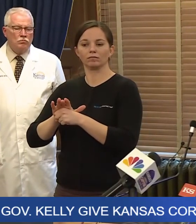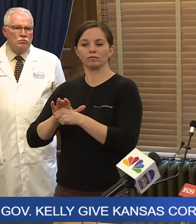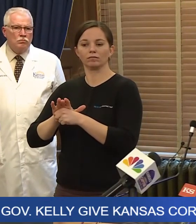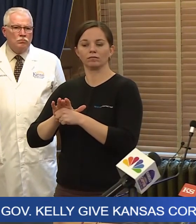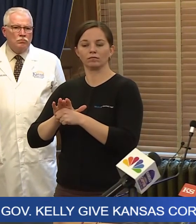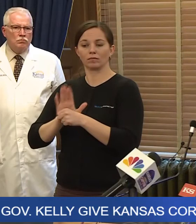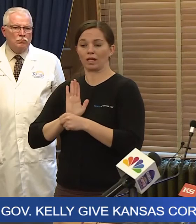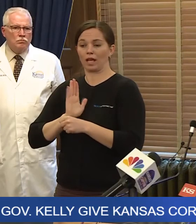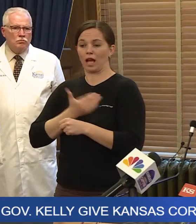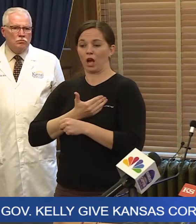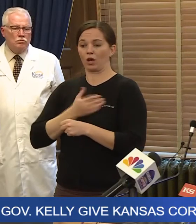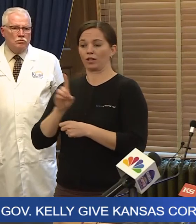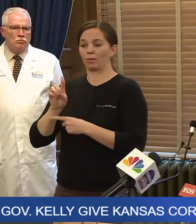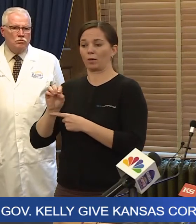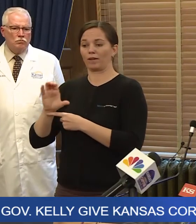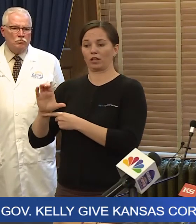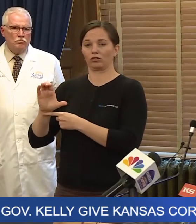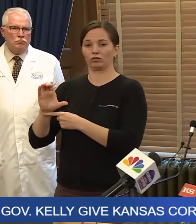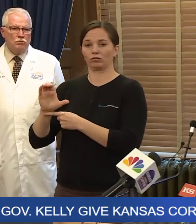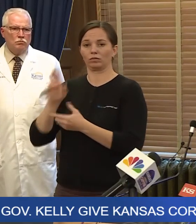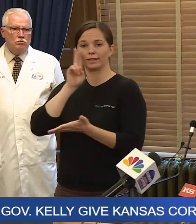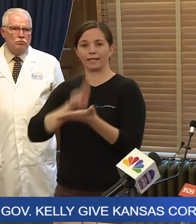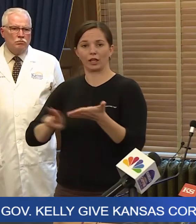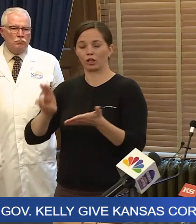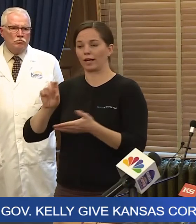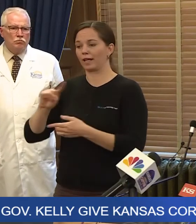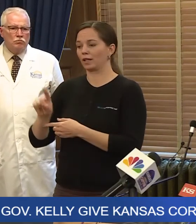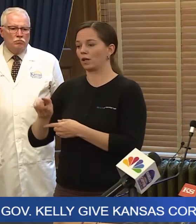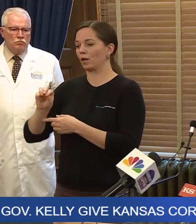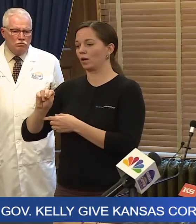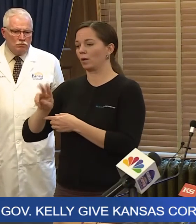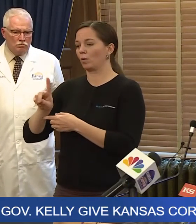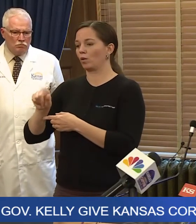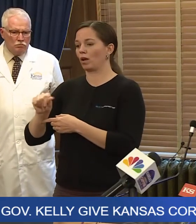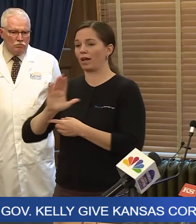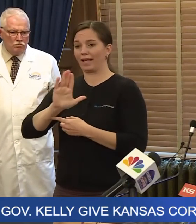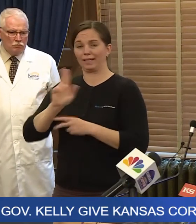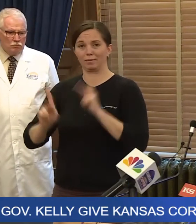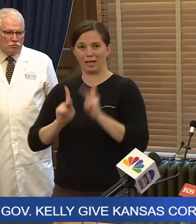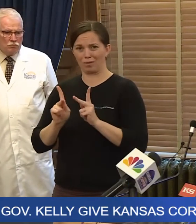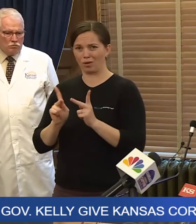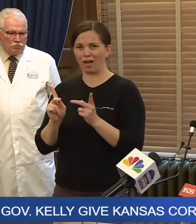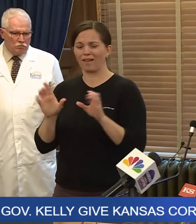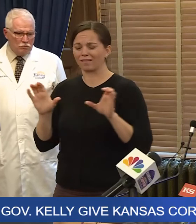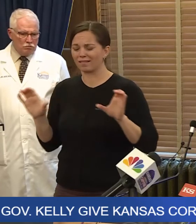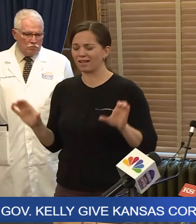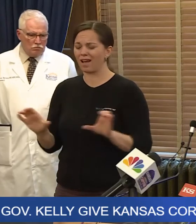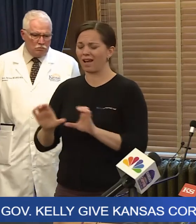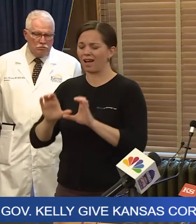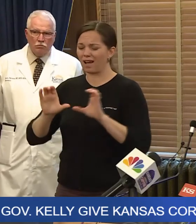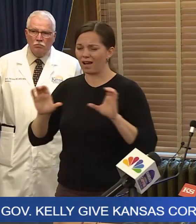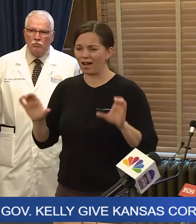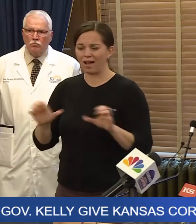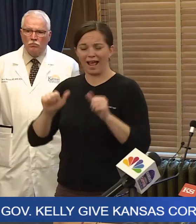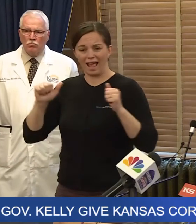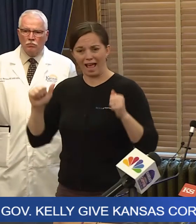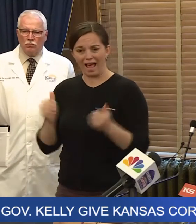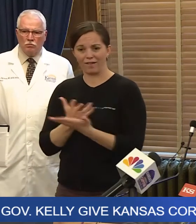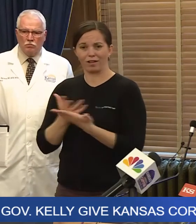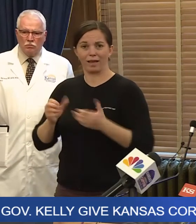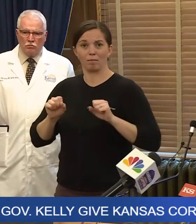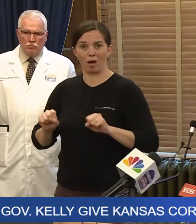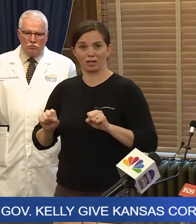our Department of Corrections, Secretary Smuda and his folks have done all that they can. Not that they will